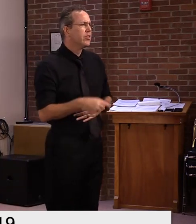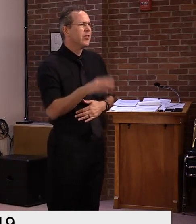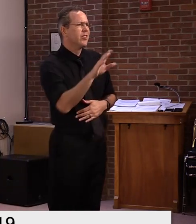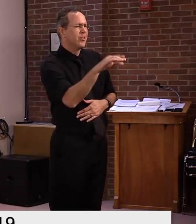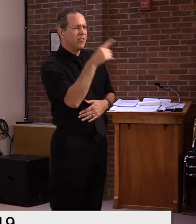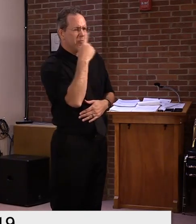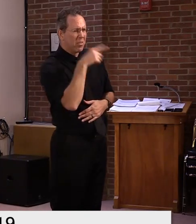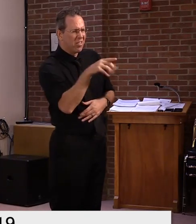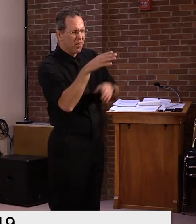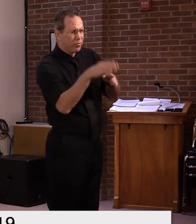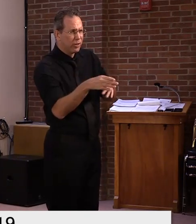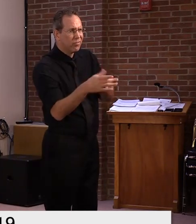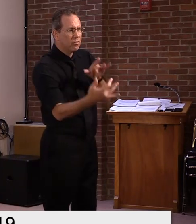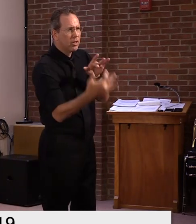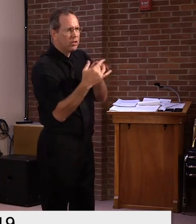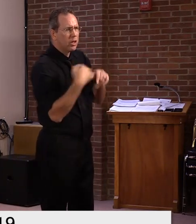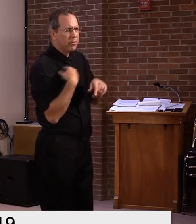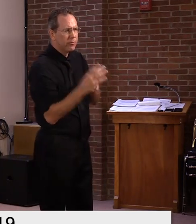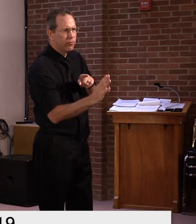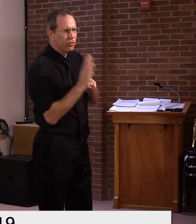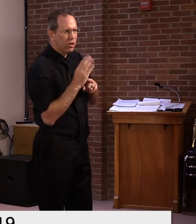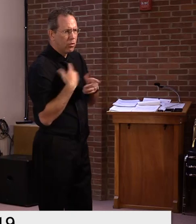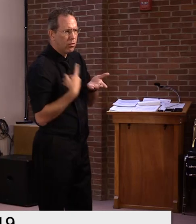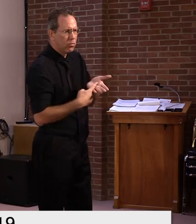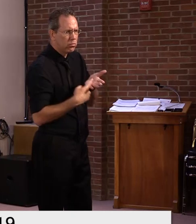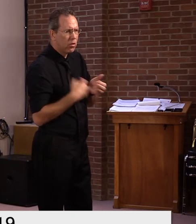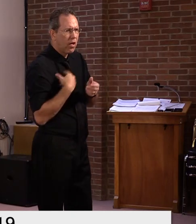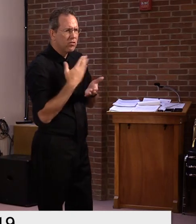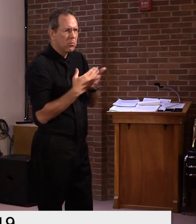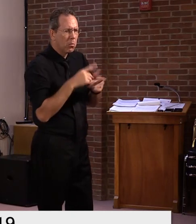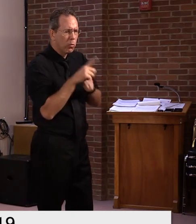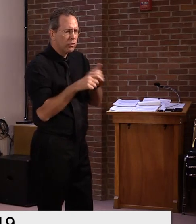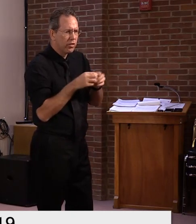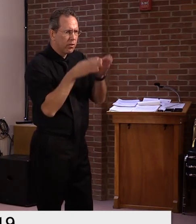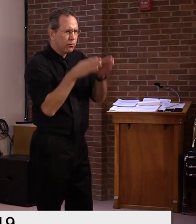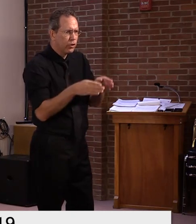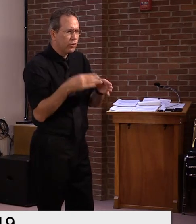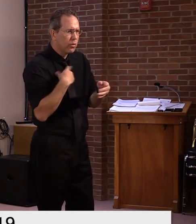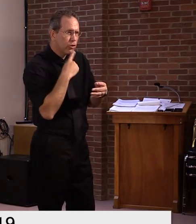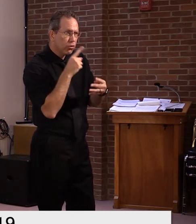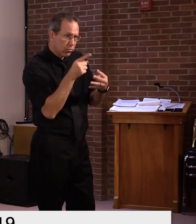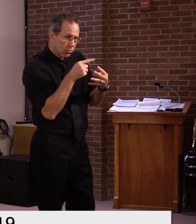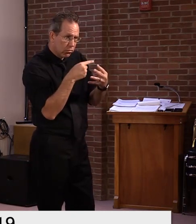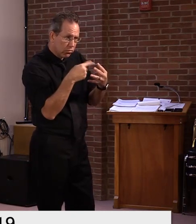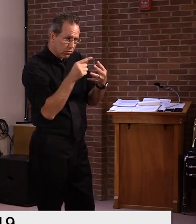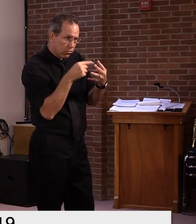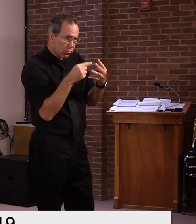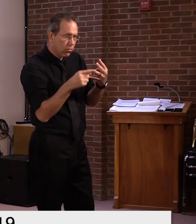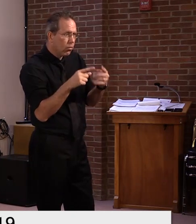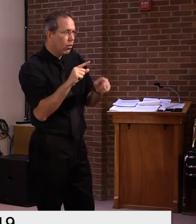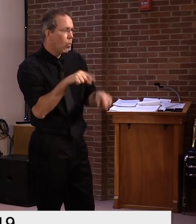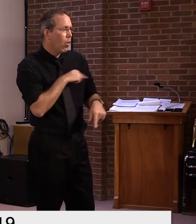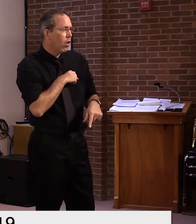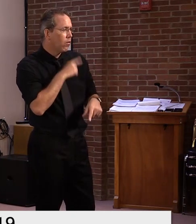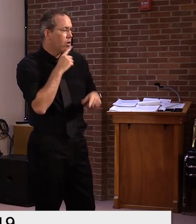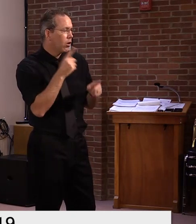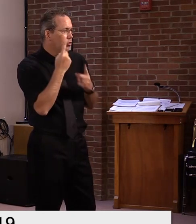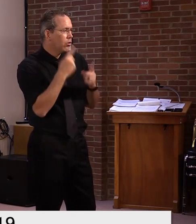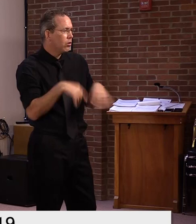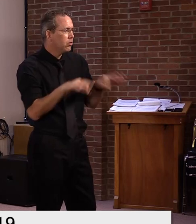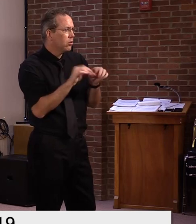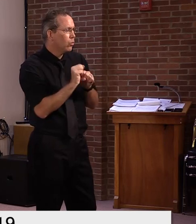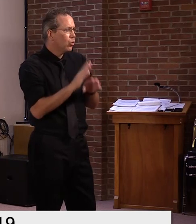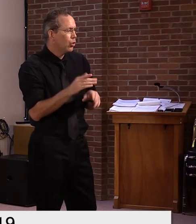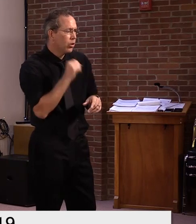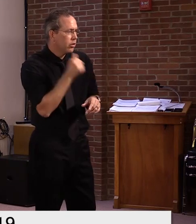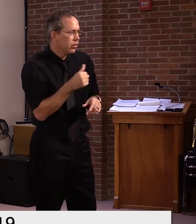are specifics that I need to know in terms of eligibility or non-eligibility. I'm just not sure,